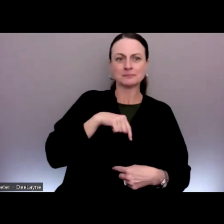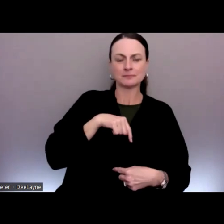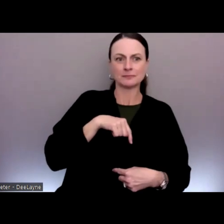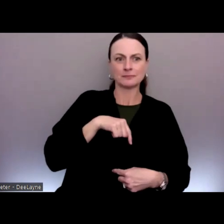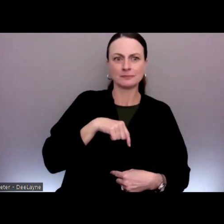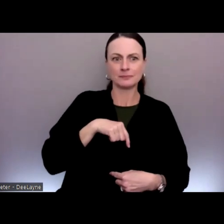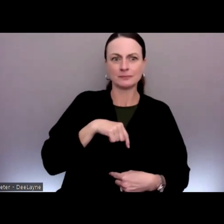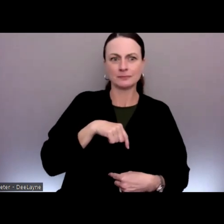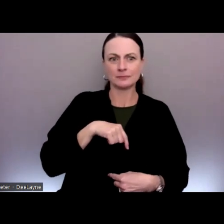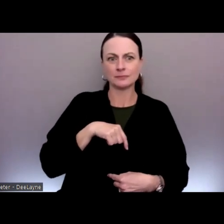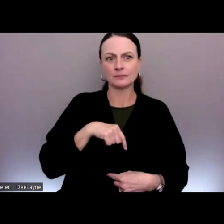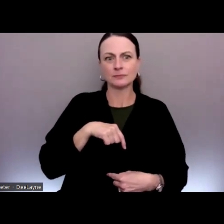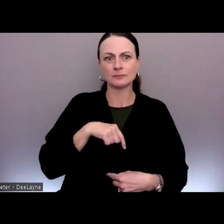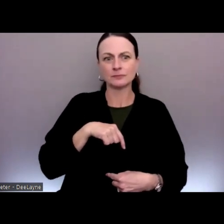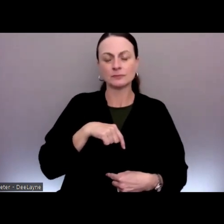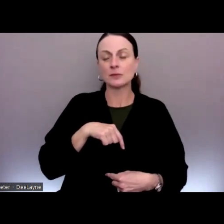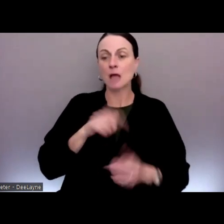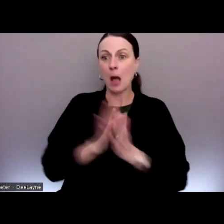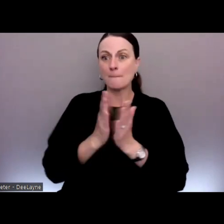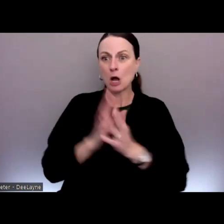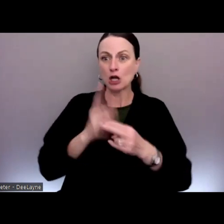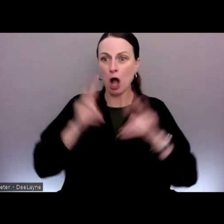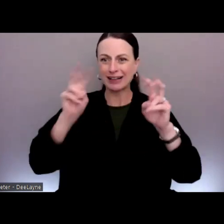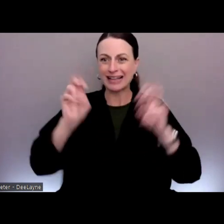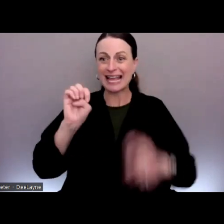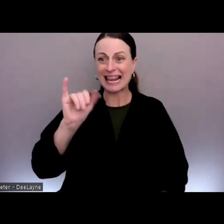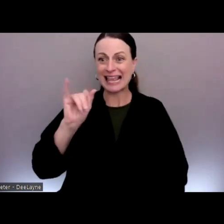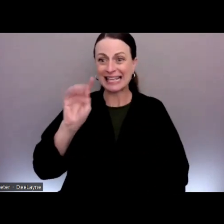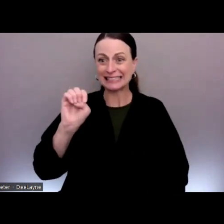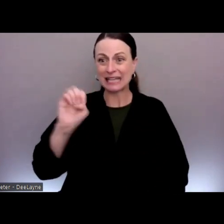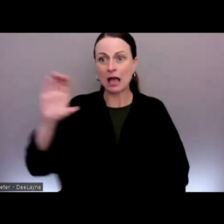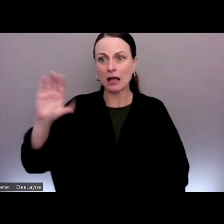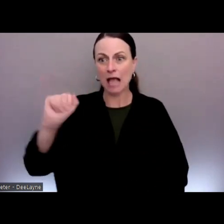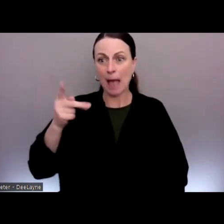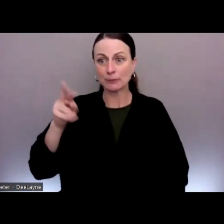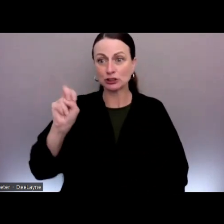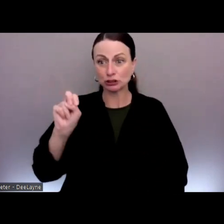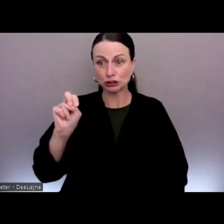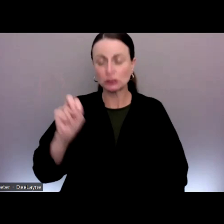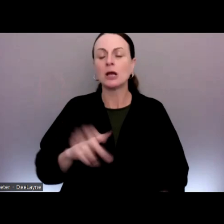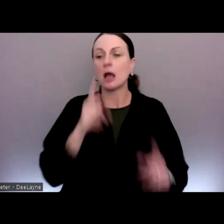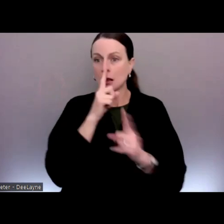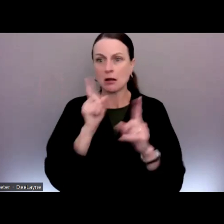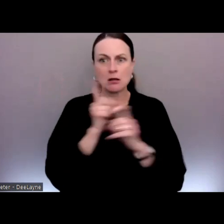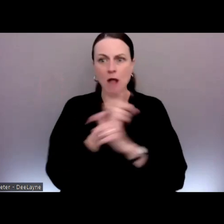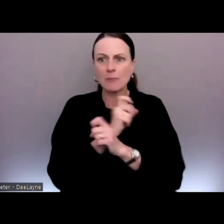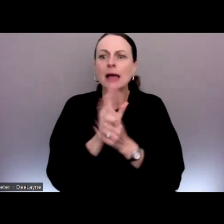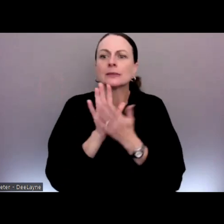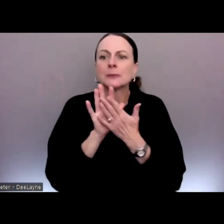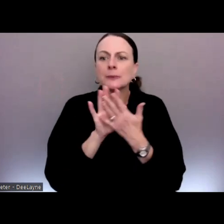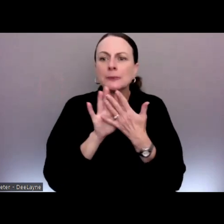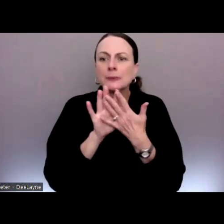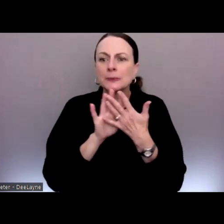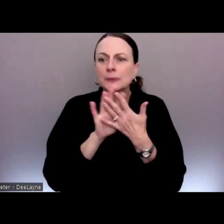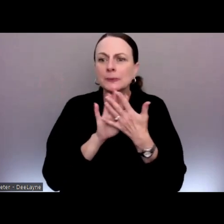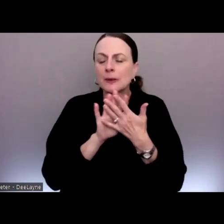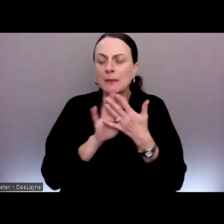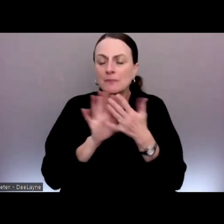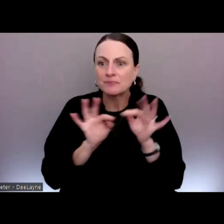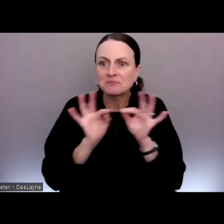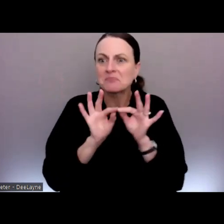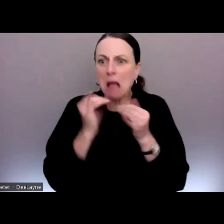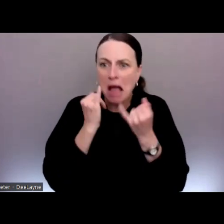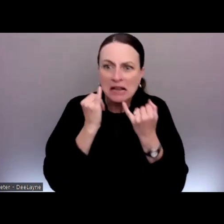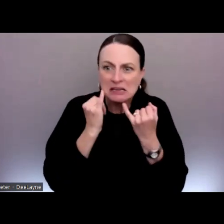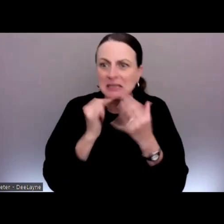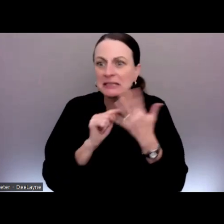Olufemi Taiwo's book, Elite Capture, complex and nuanced values and ideas are captured